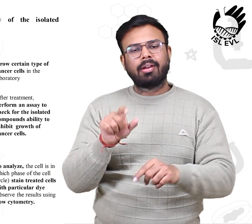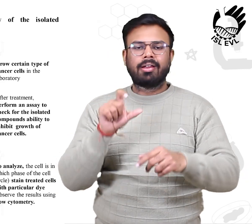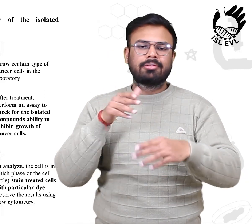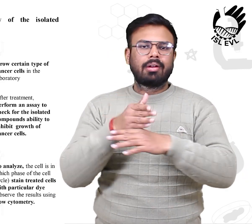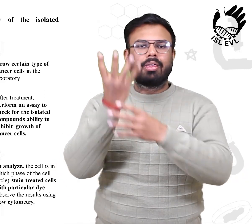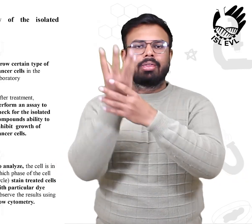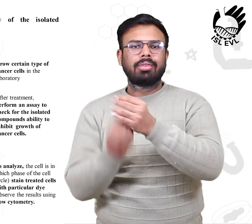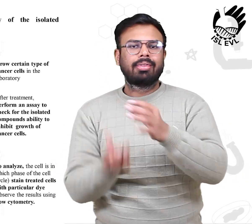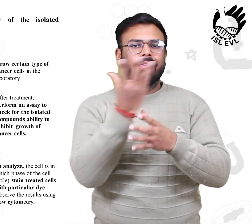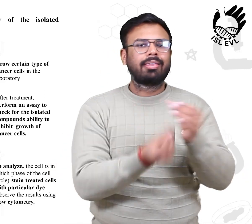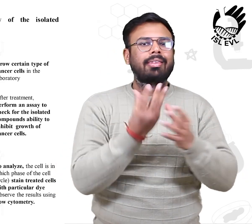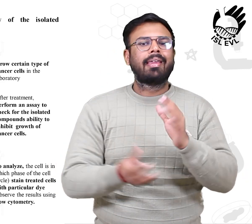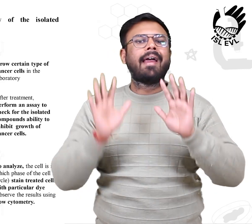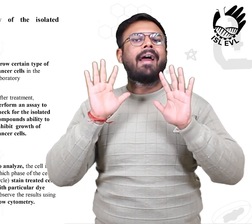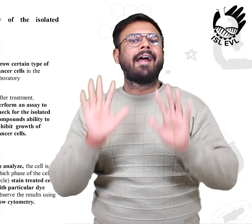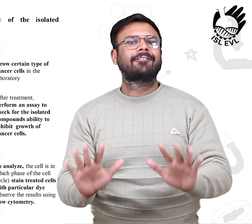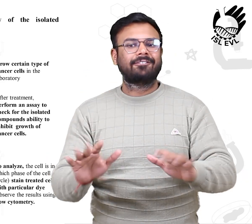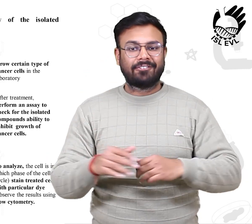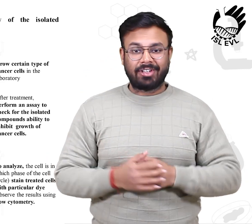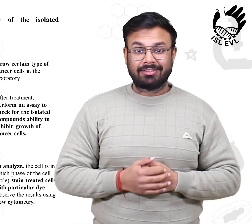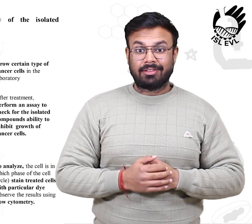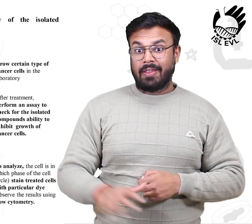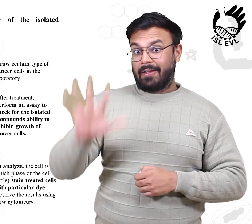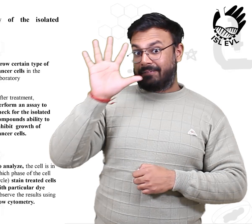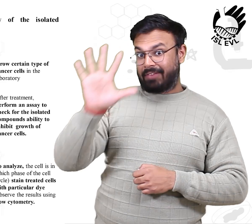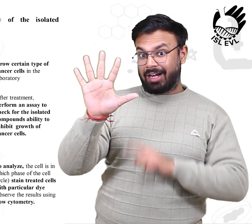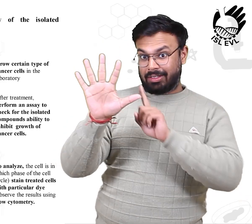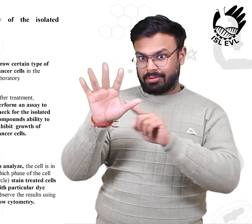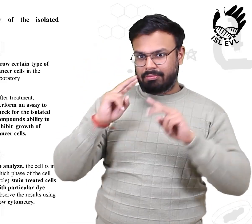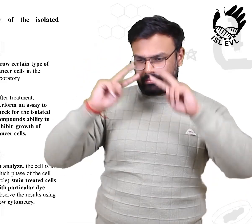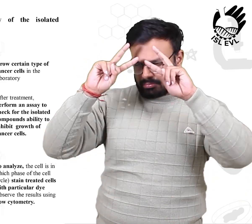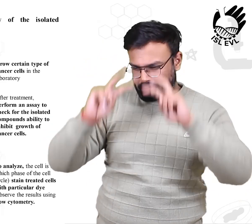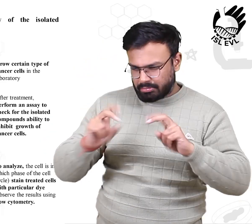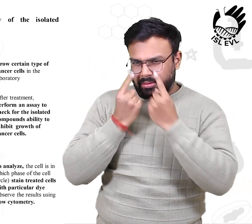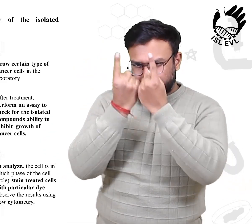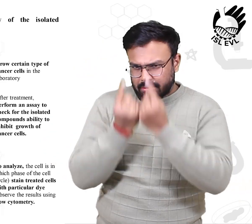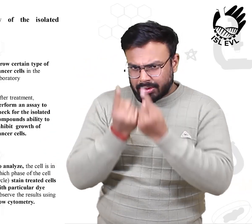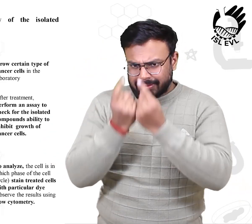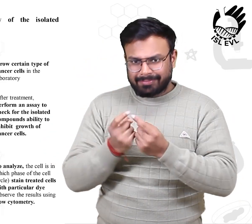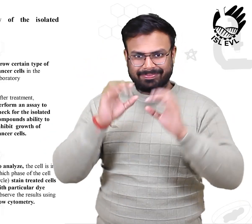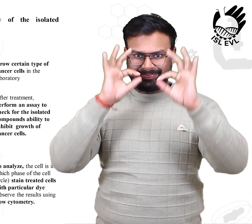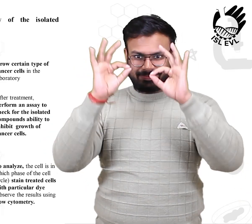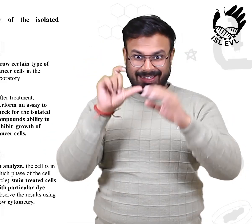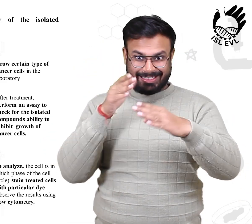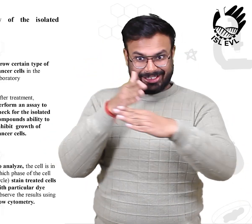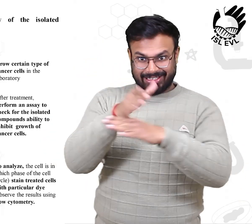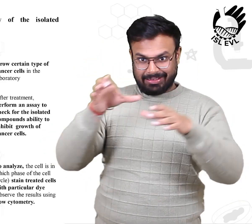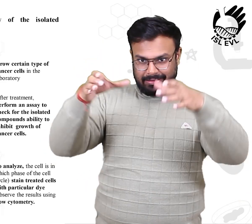cells under fluorescence microscopy. Fifth, to analyze the cell is in which